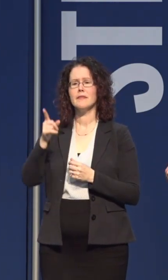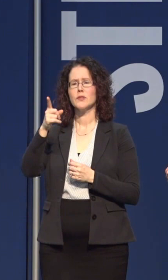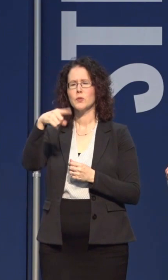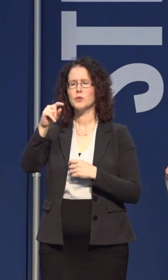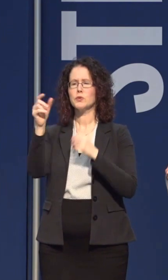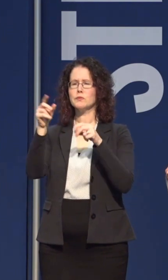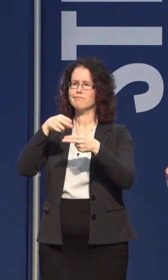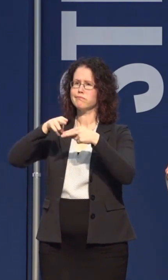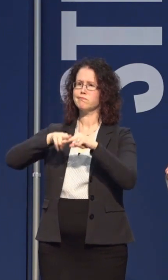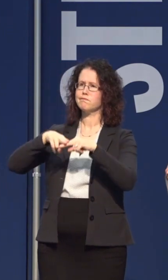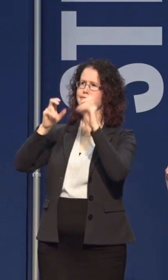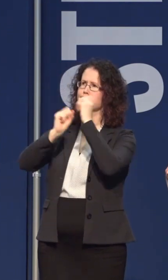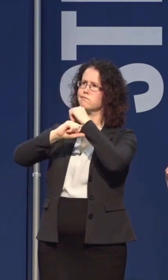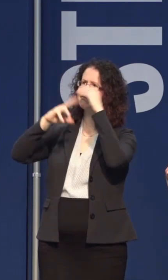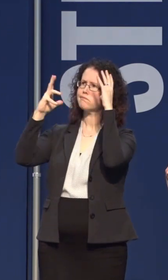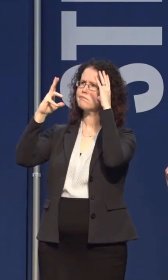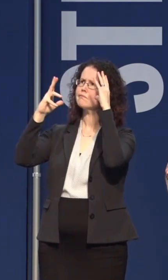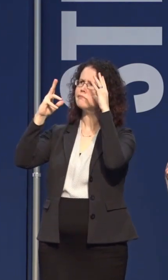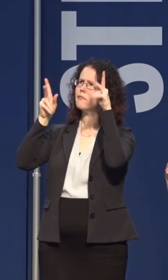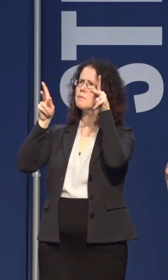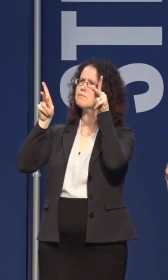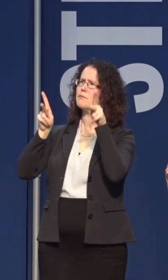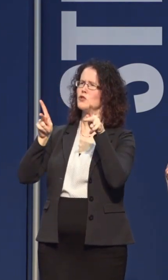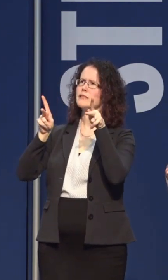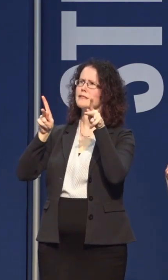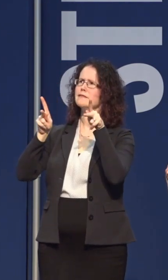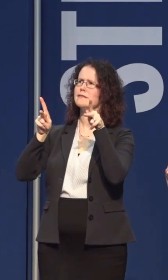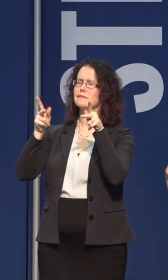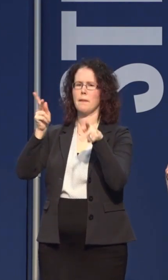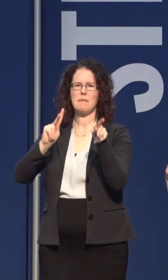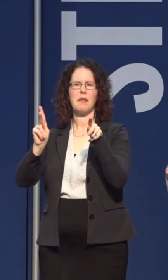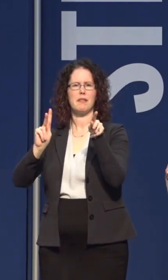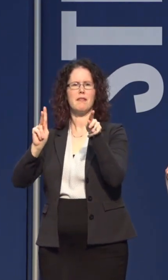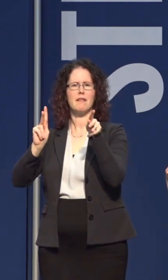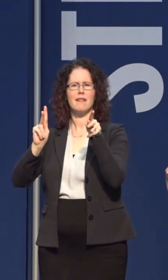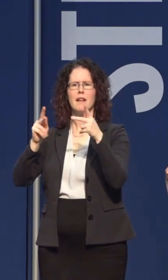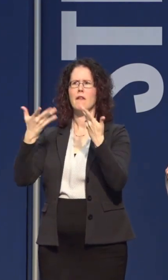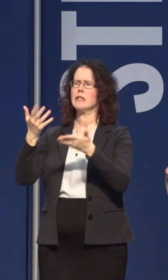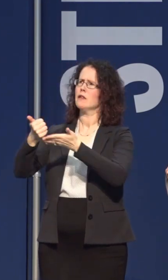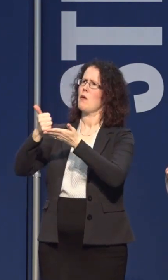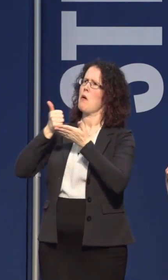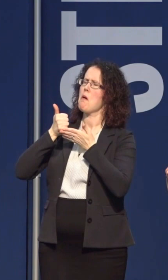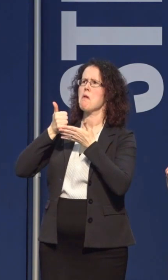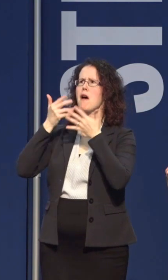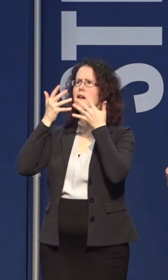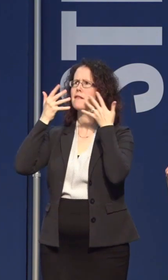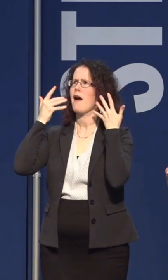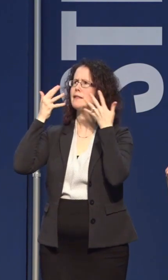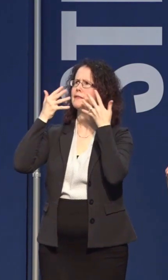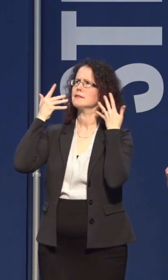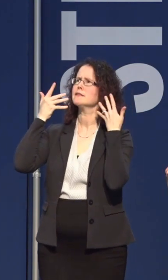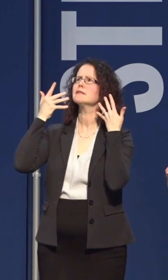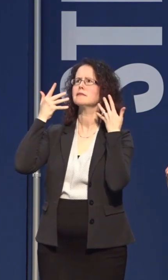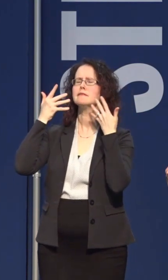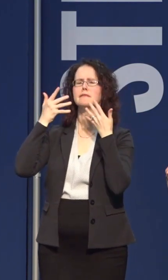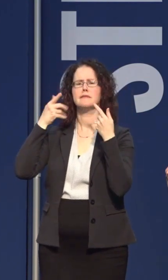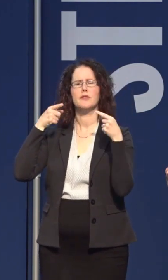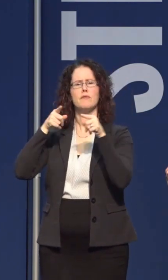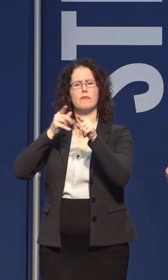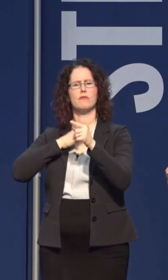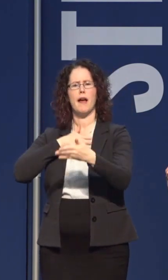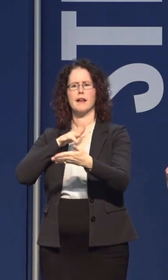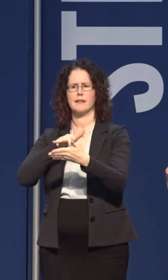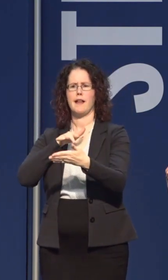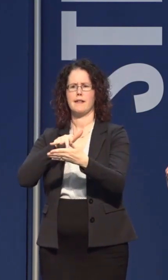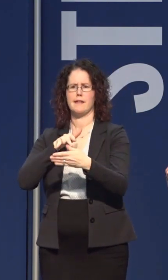us today that have shown you great kindness while you studied here at the Nova Scotia Community College. And I've asked you to